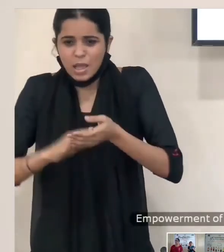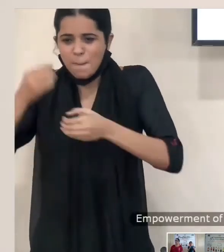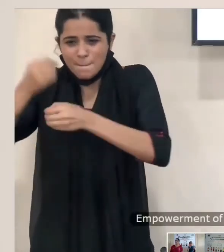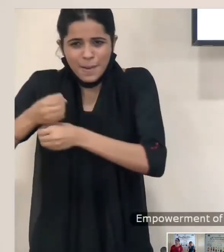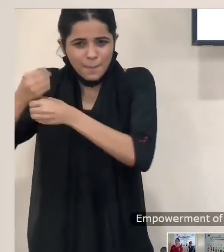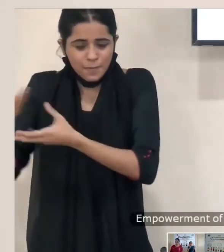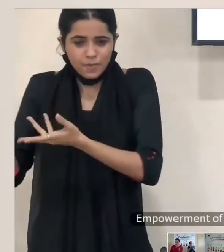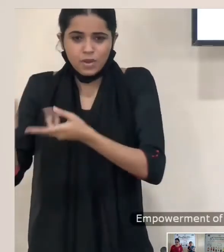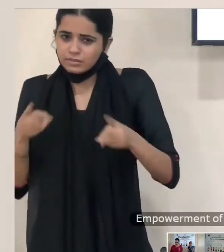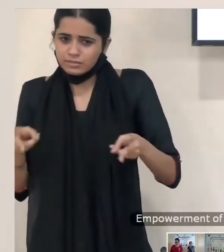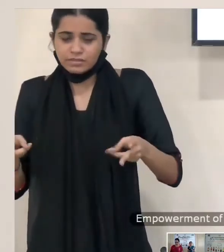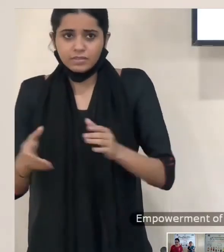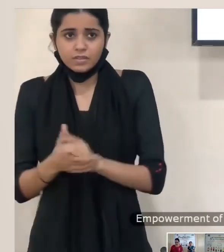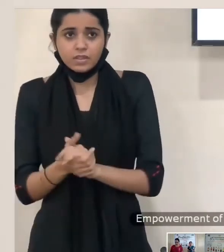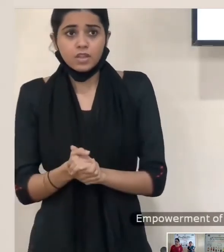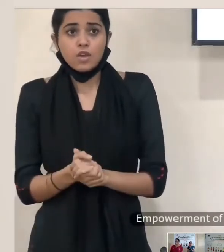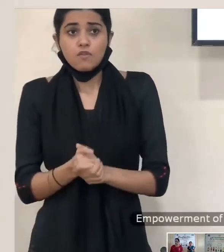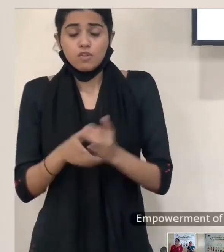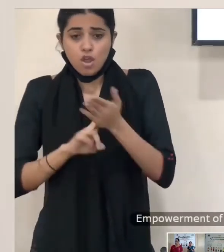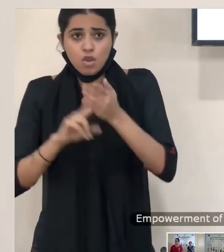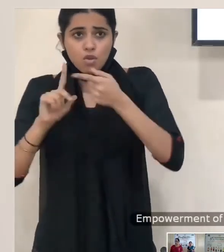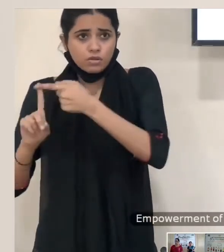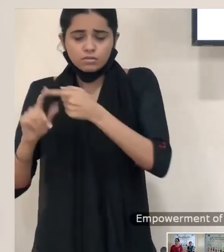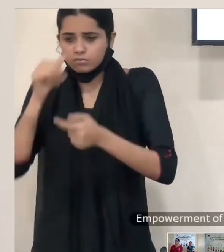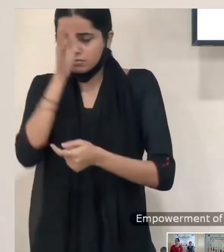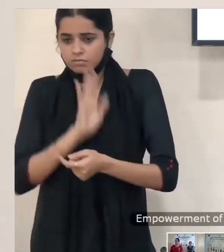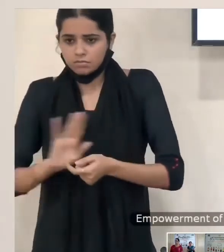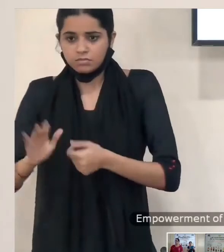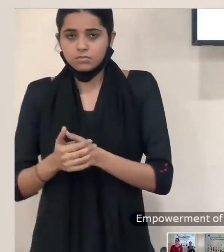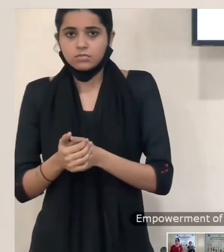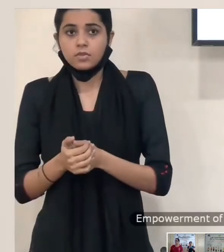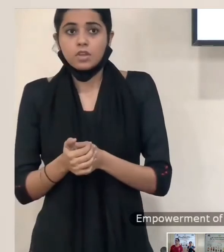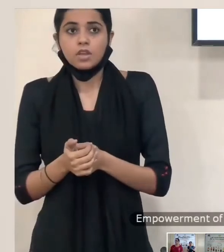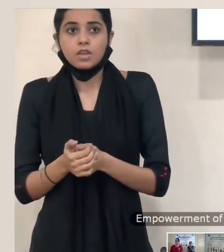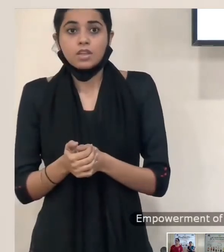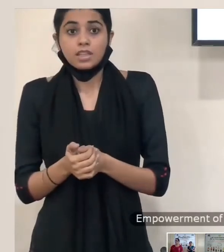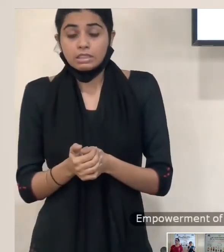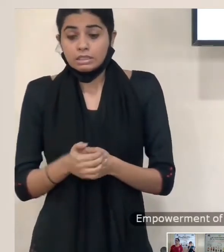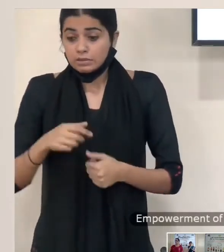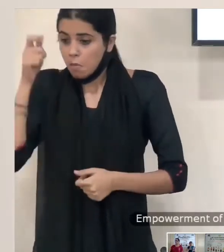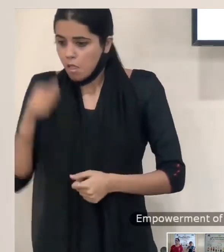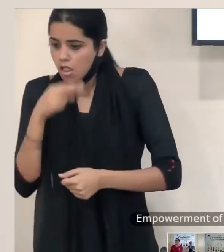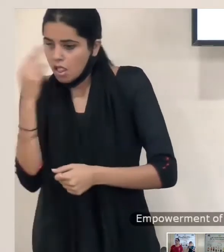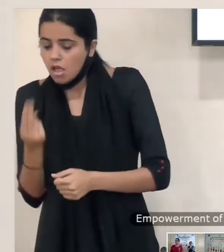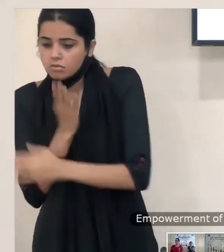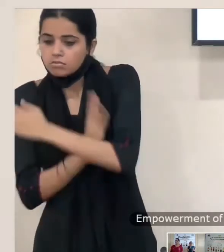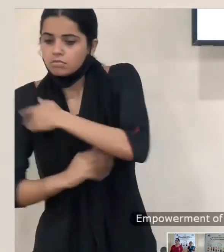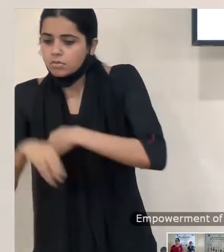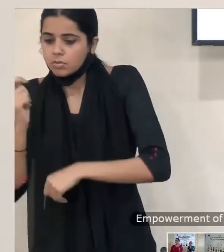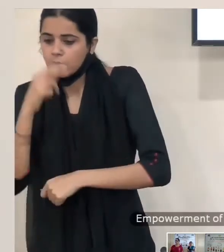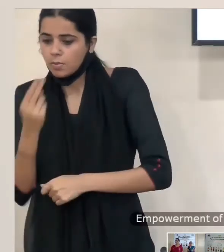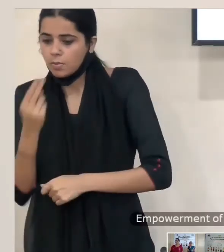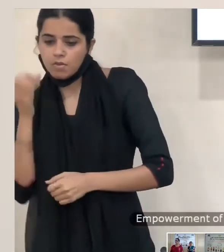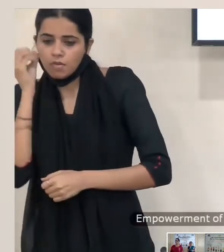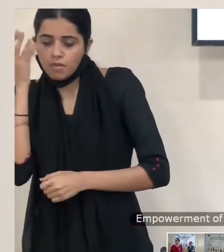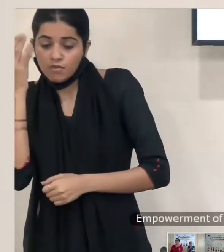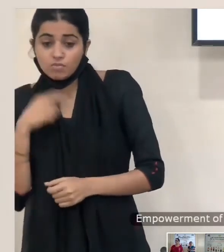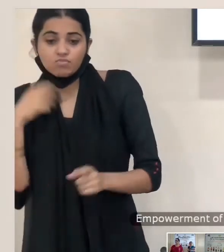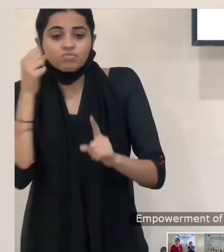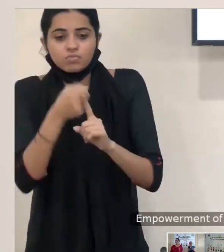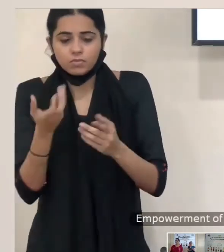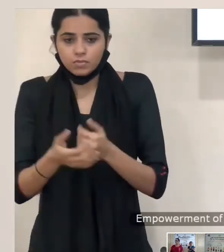and many other indigenous products of the Northeast India. And the Divyangas can make a significant role in enhancing